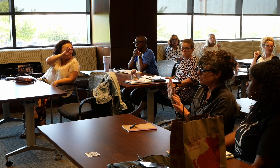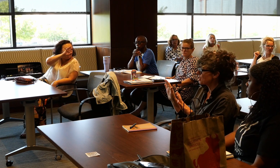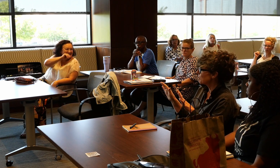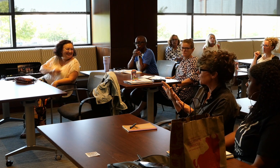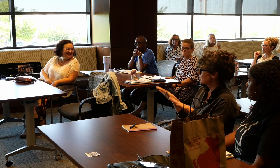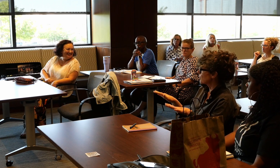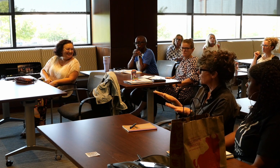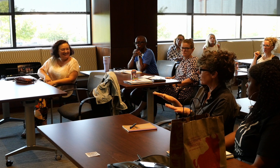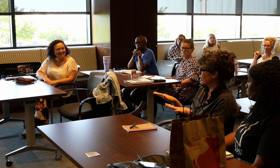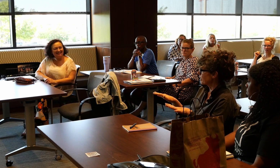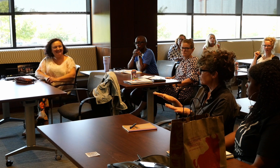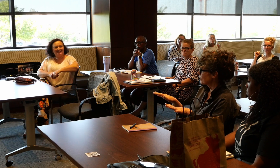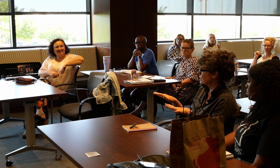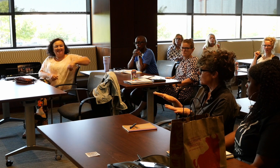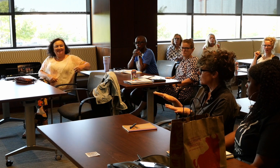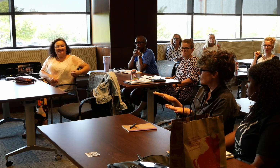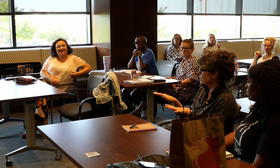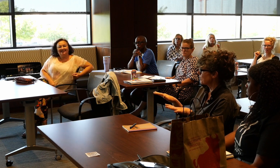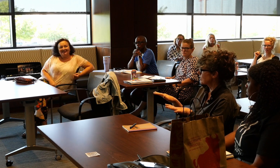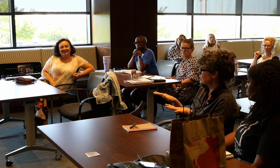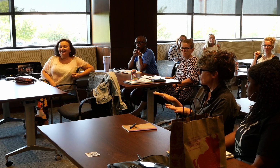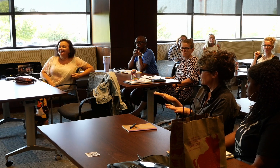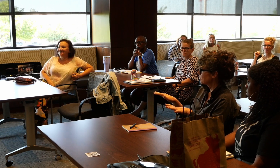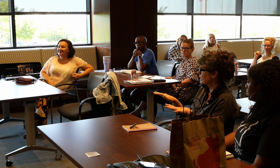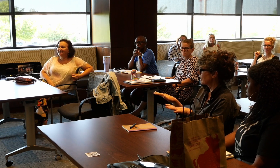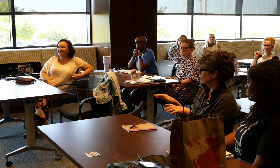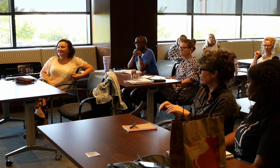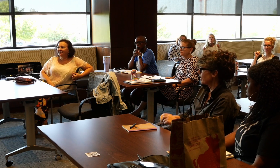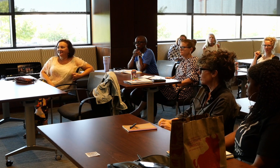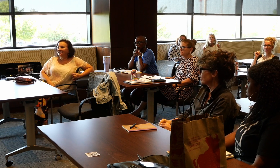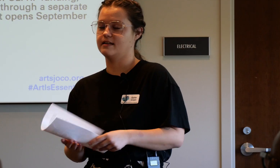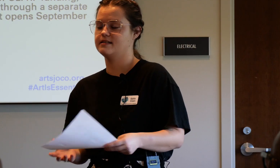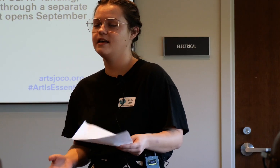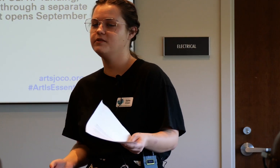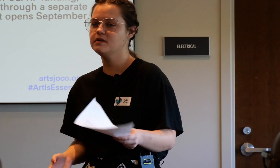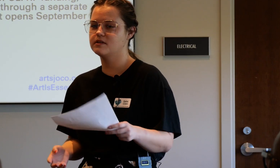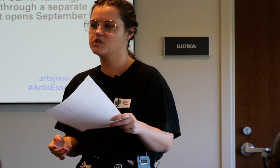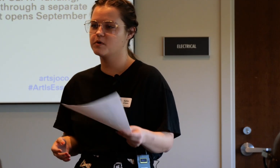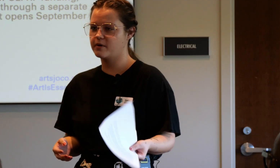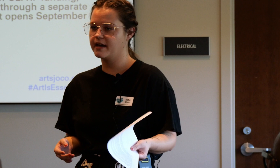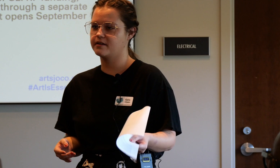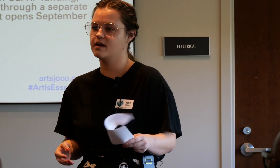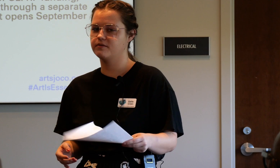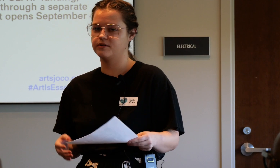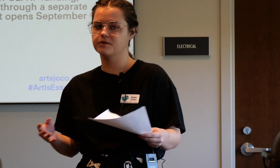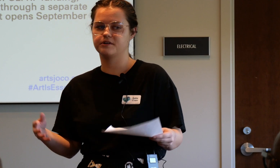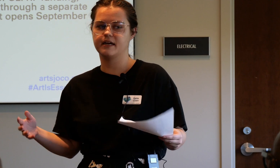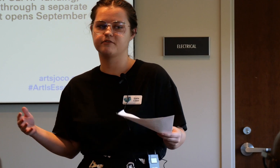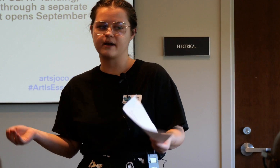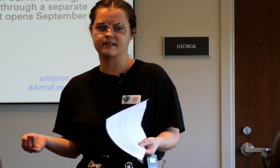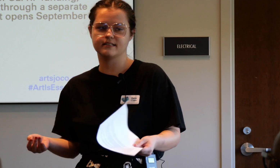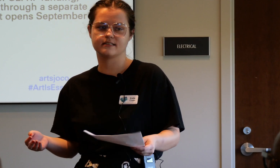Maybe differentiate between a sole proprietor versus a business might help you clarify that? Yes. If you are the sole proprietor of